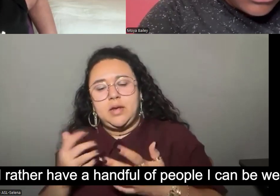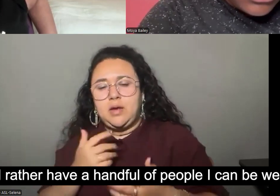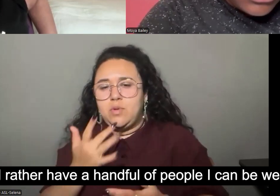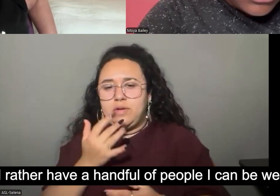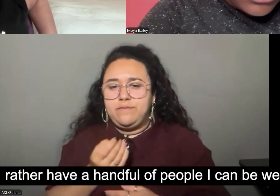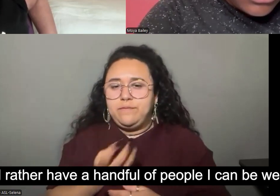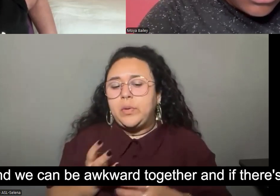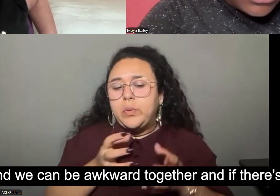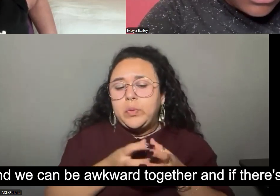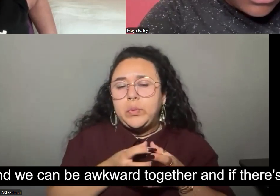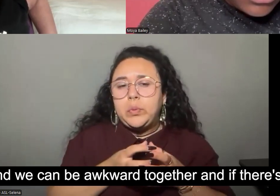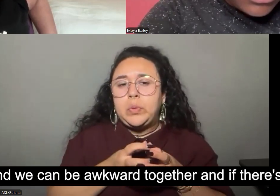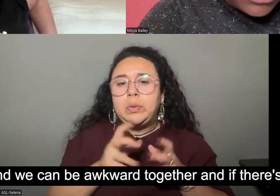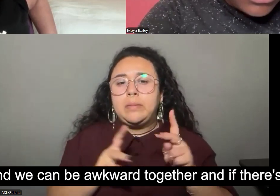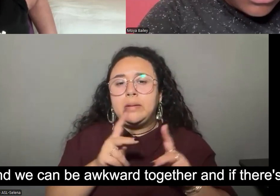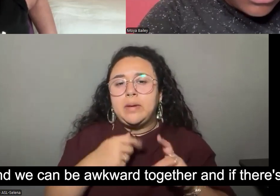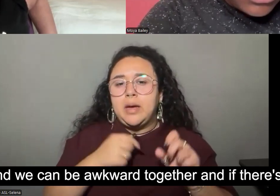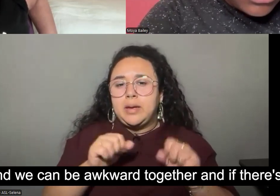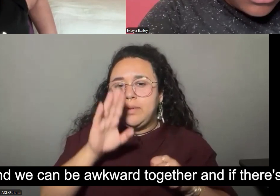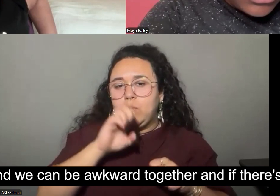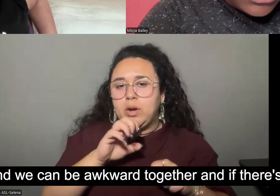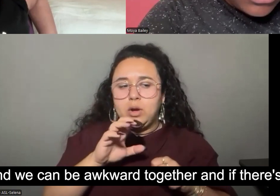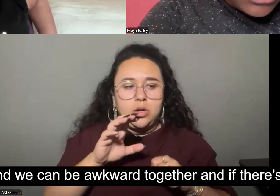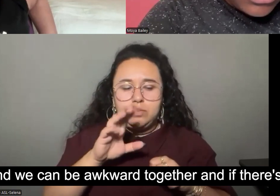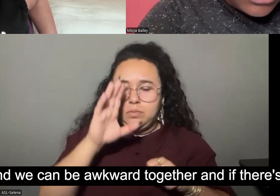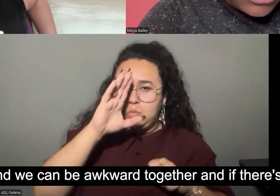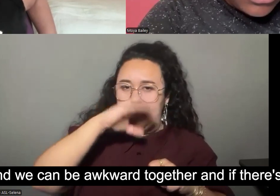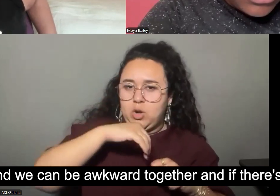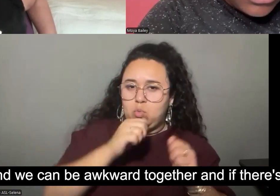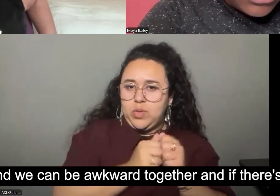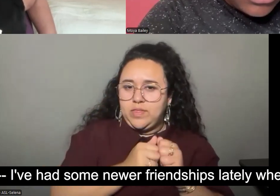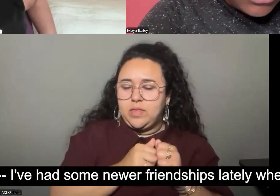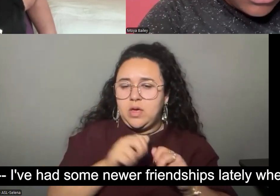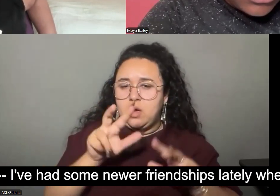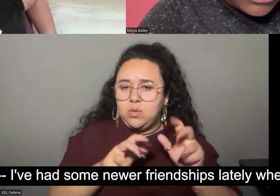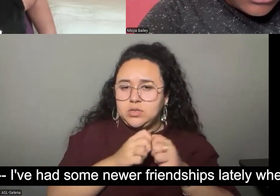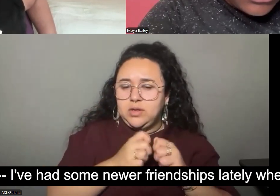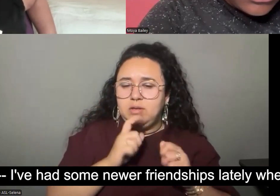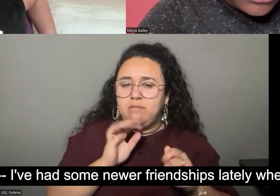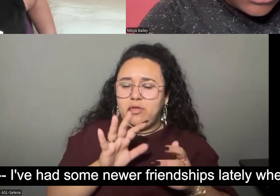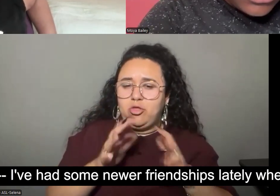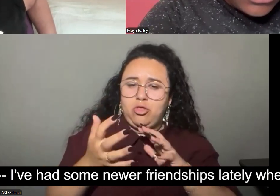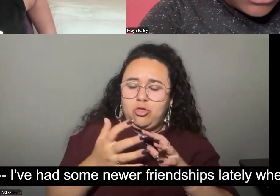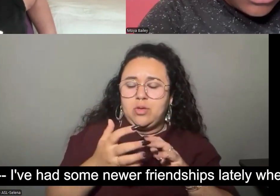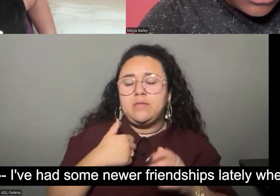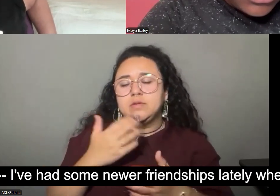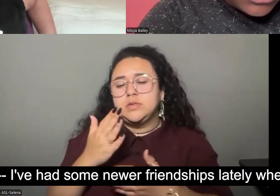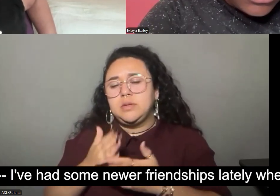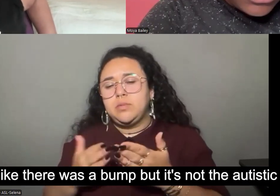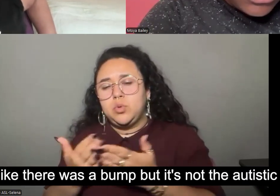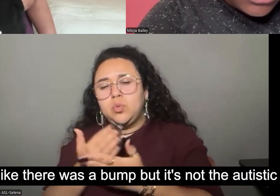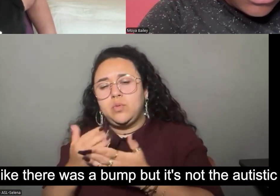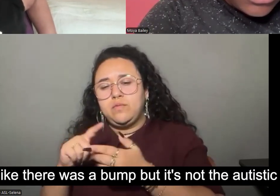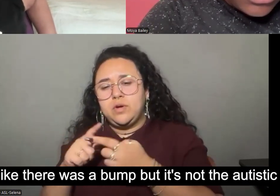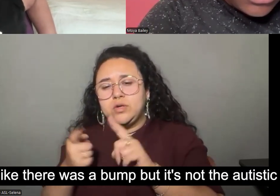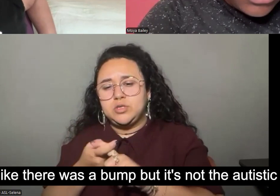can be weird with and we can be awkward together, and if there's a bump, like I've had some newer friendships lately where I'm like, oh wow,